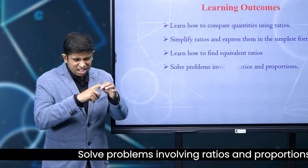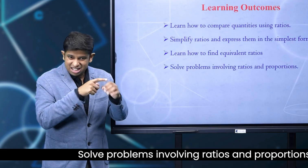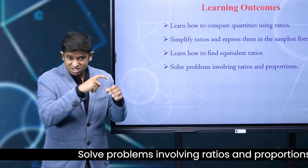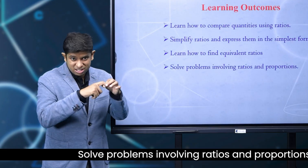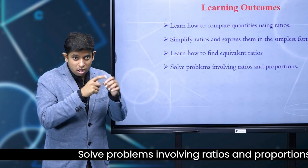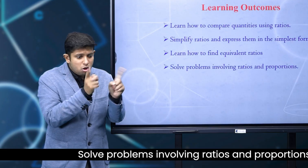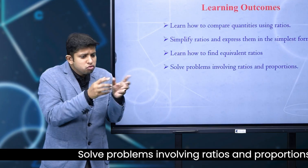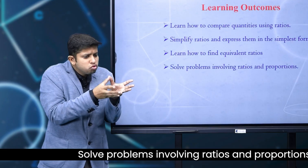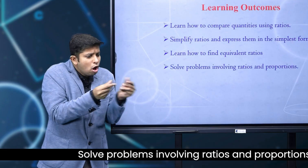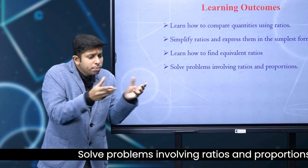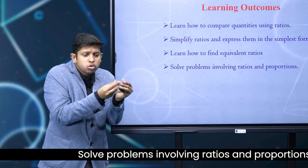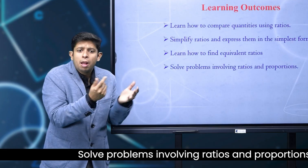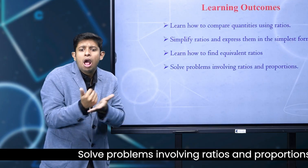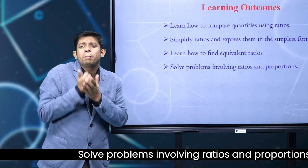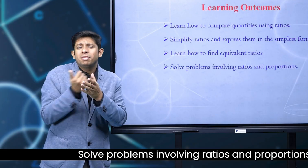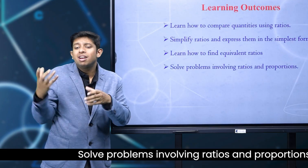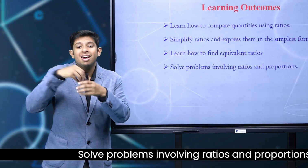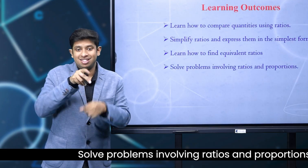solve problems involving ratios and proportions,